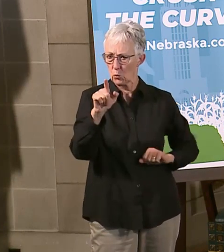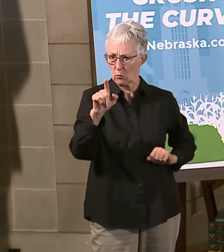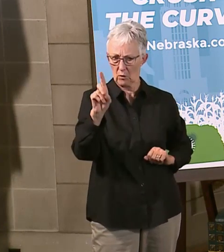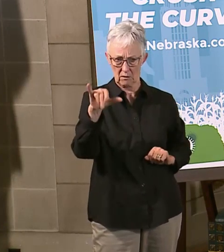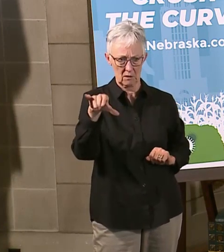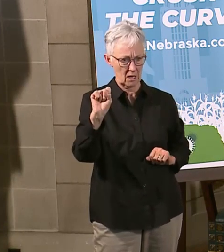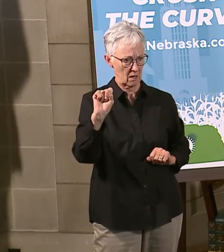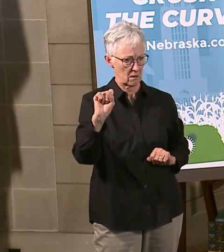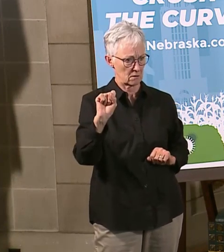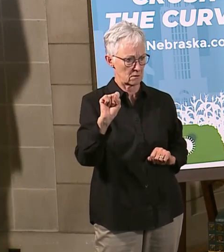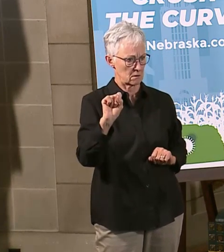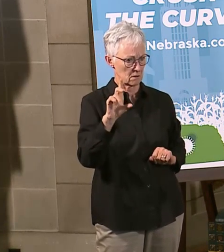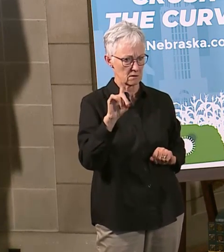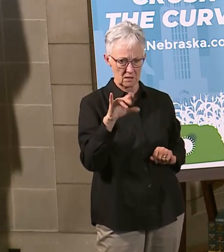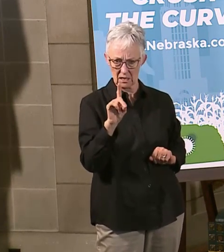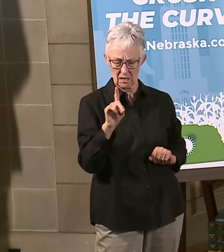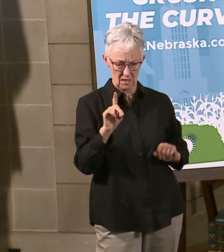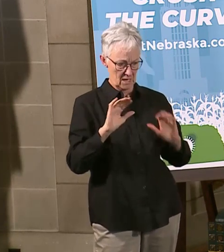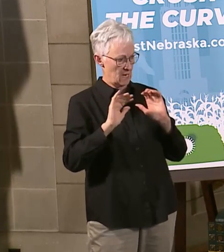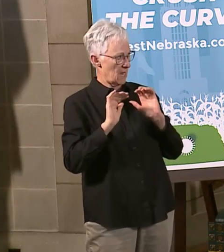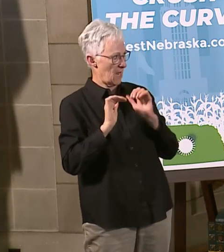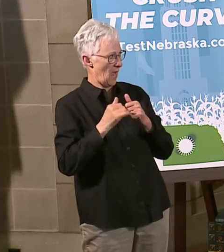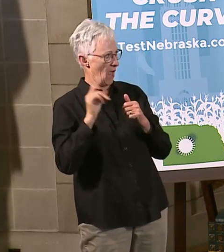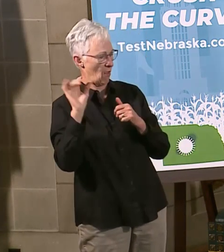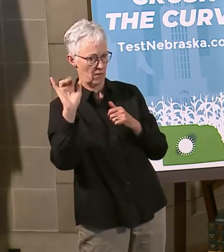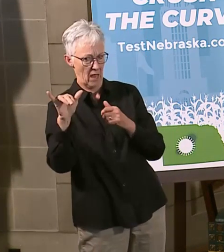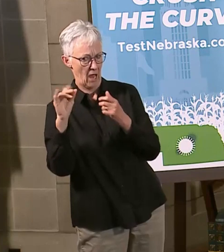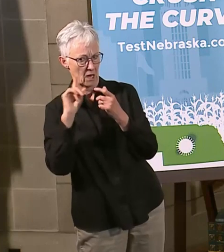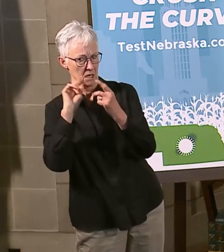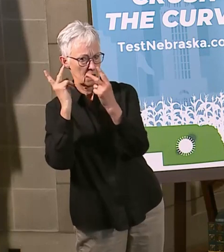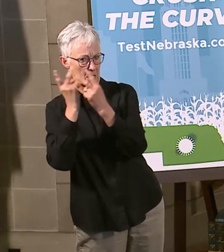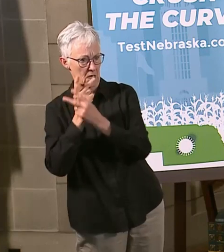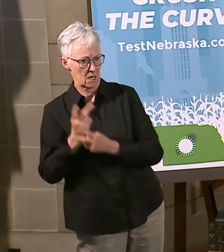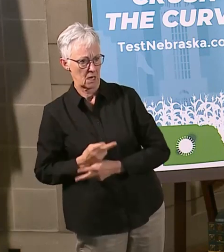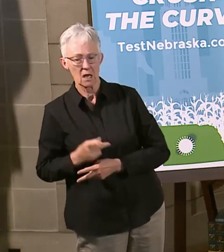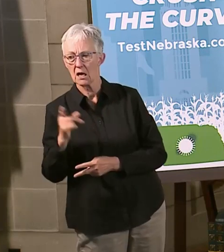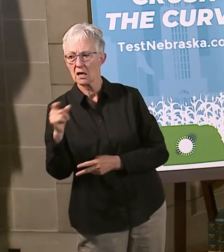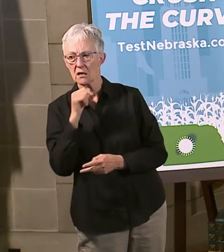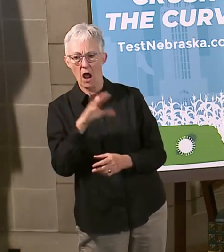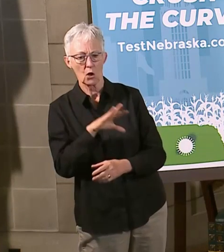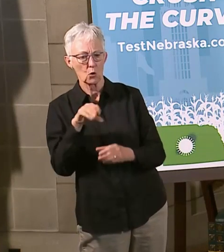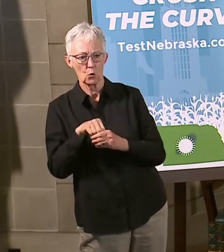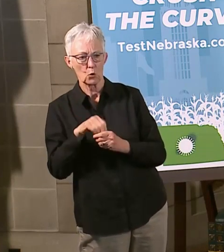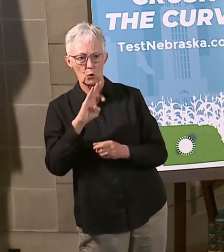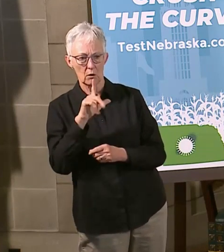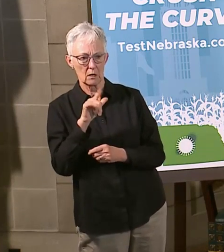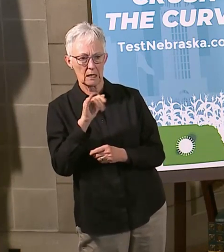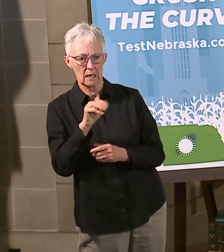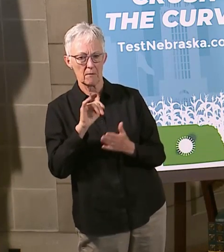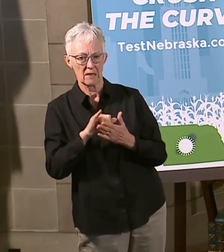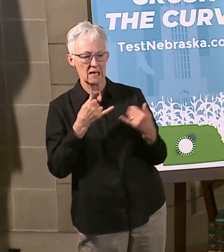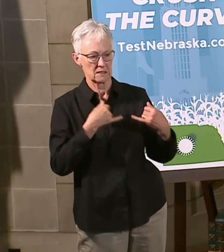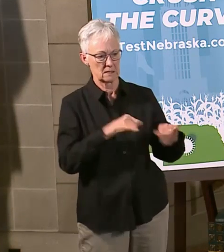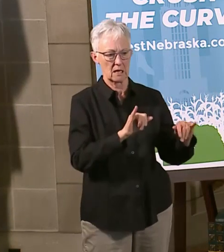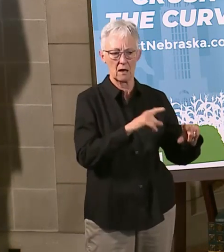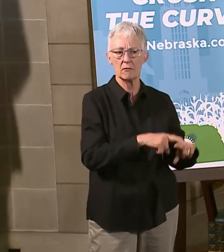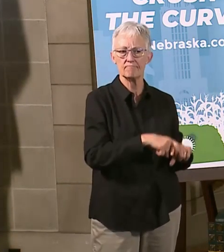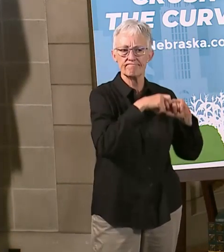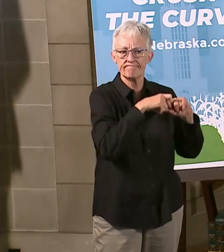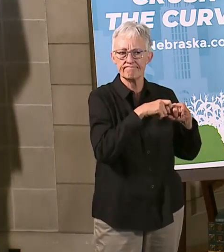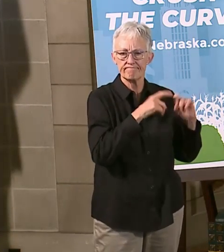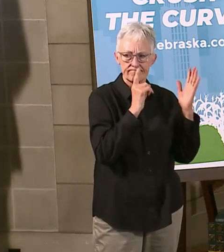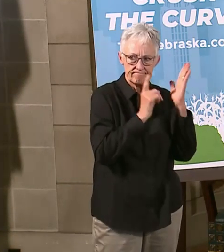figure, the way it's calculated, doesn't count claims that are still pending. We have initiated a